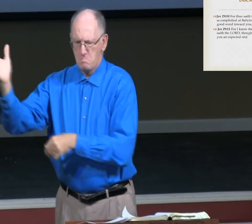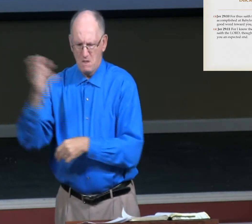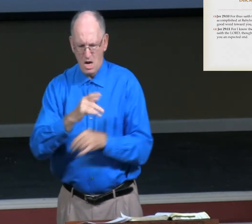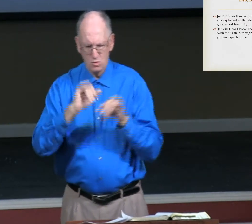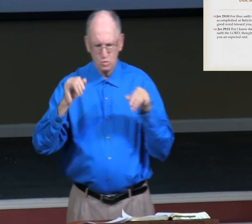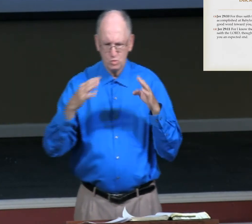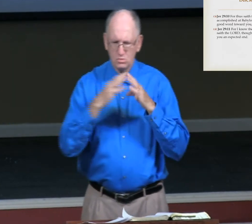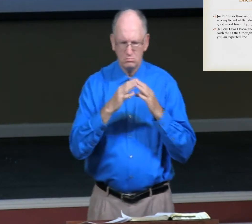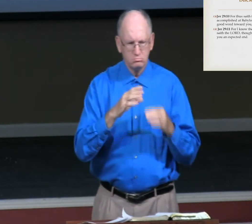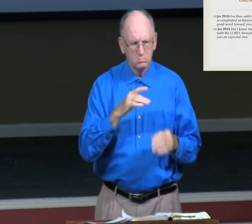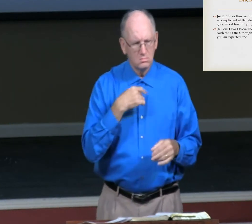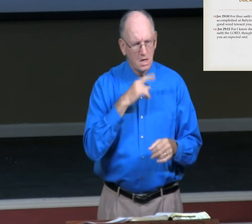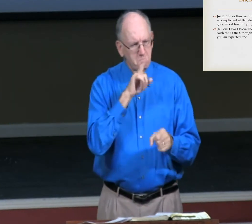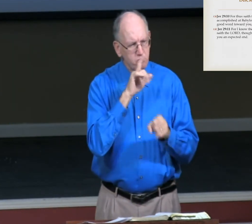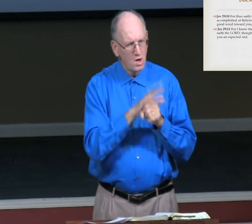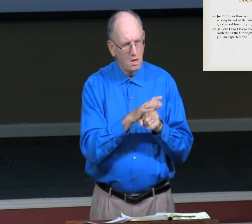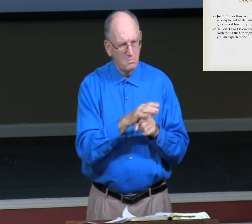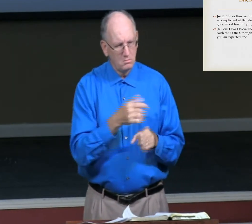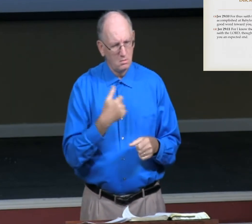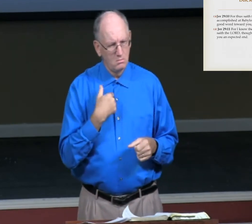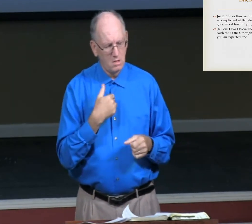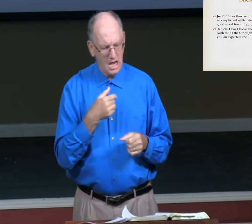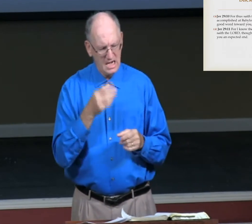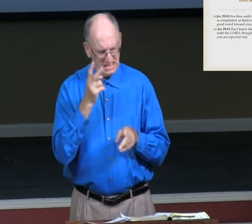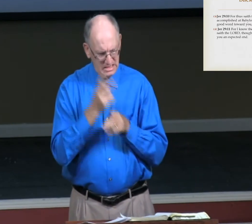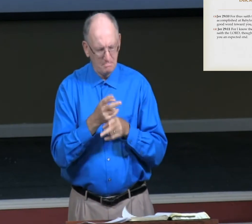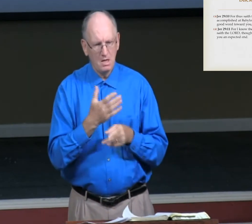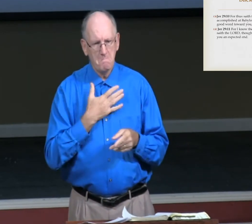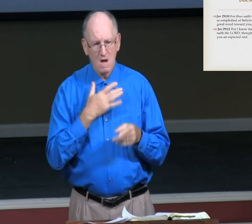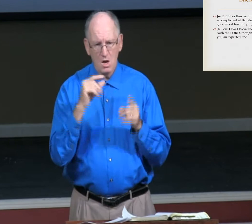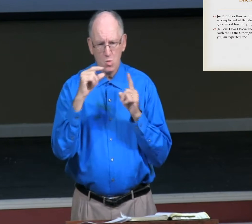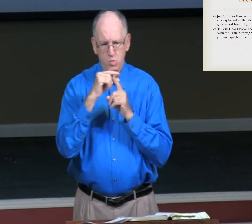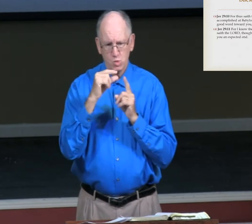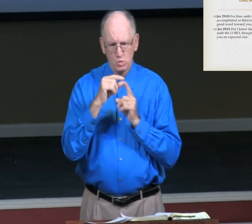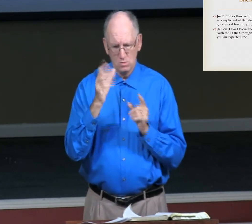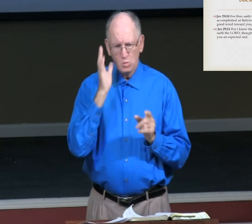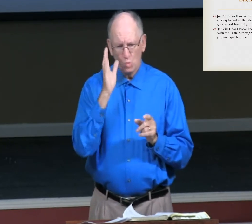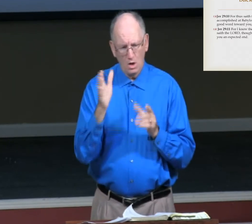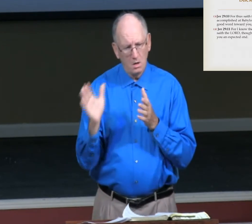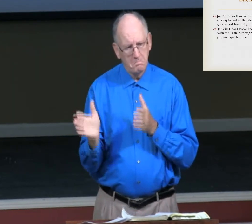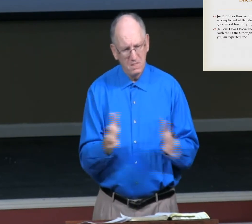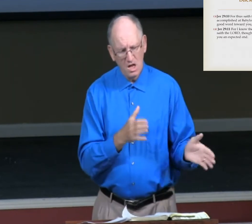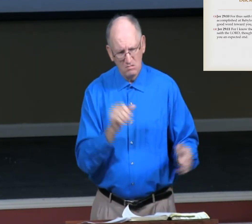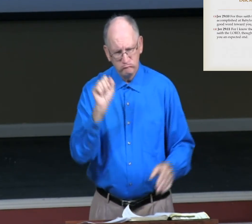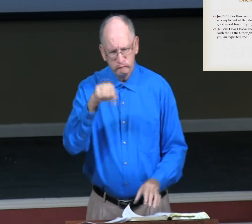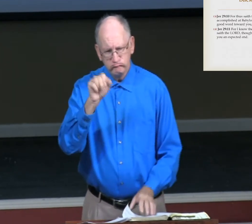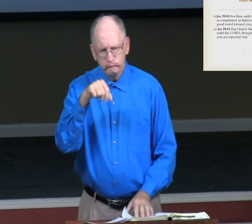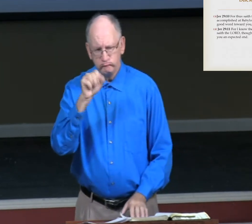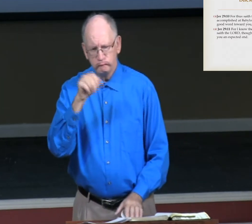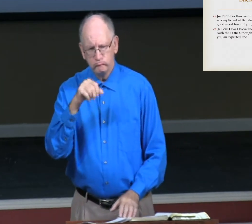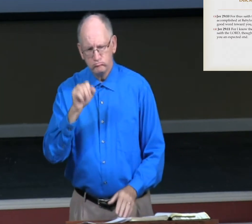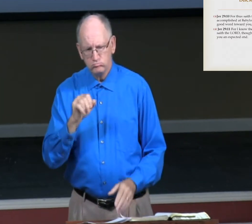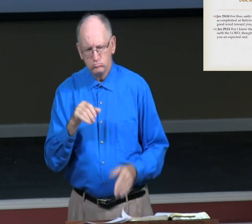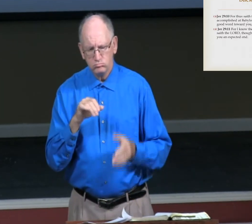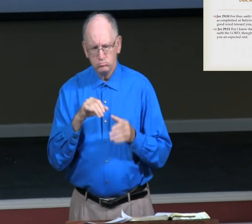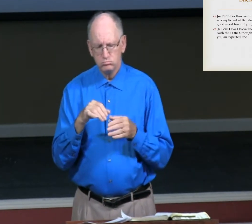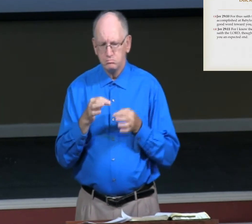Babylon, the Jews were in Babylon for 70 years, and God promised them that they would be back to Jerusalem. So God keeps his